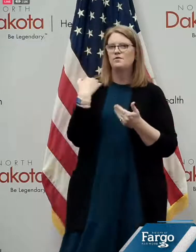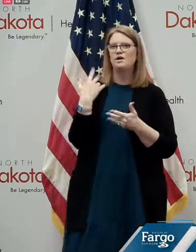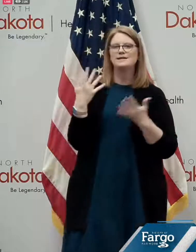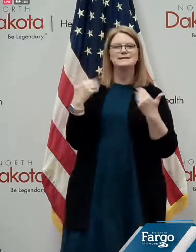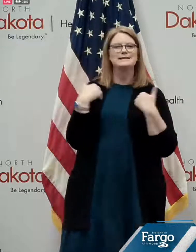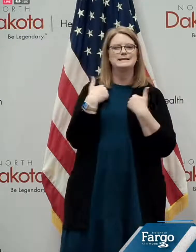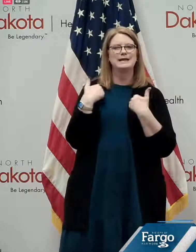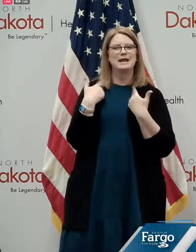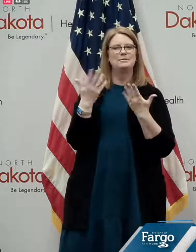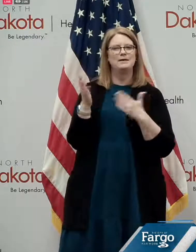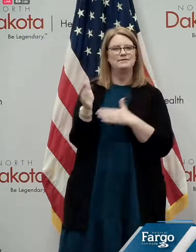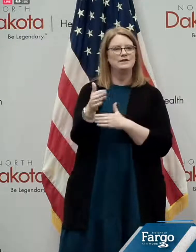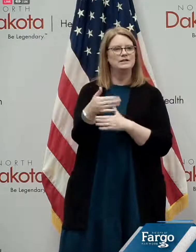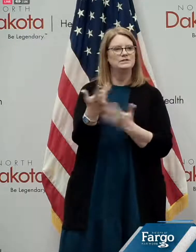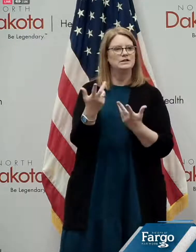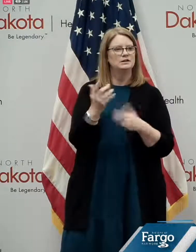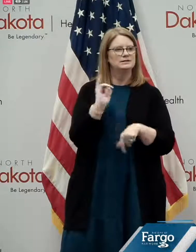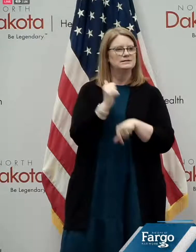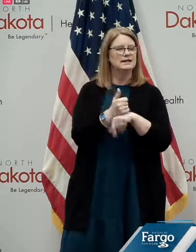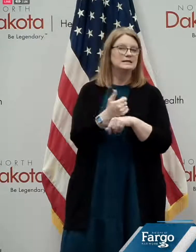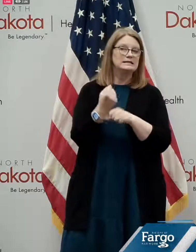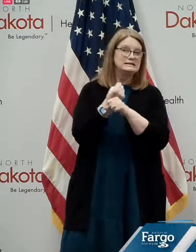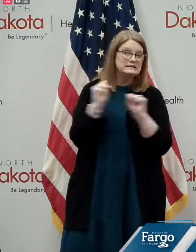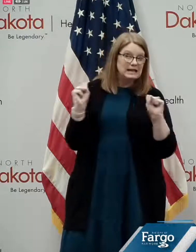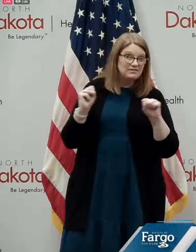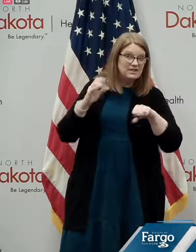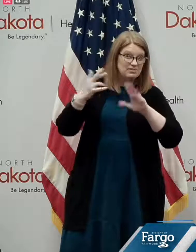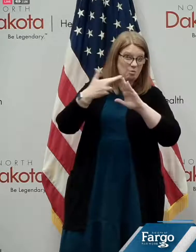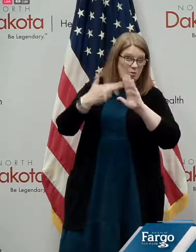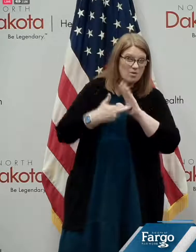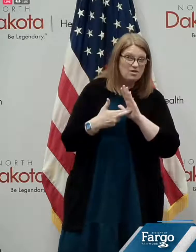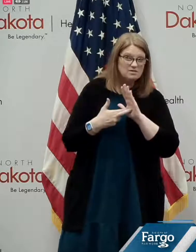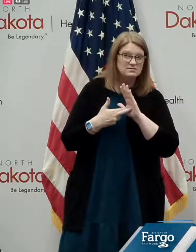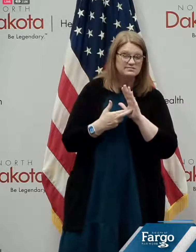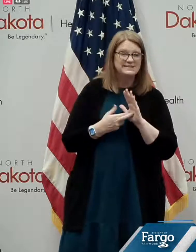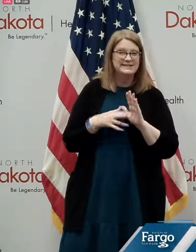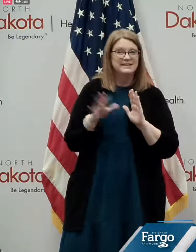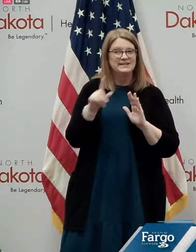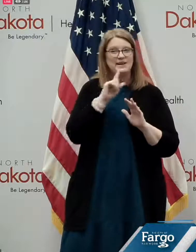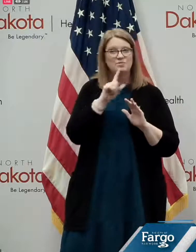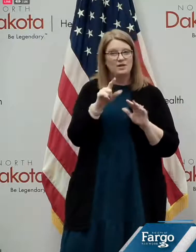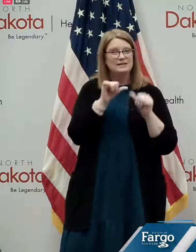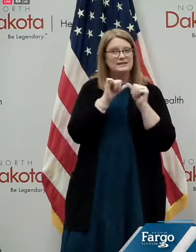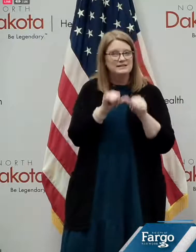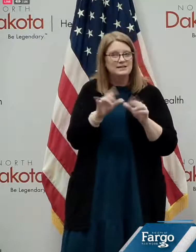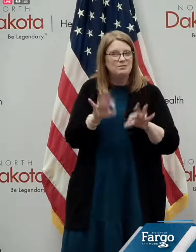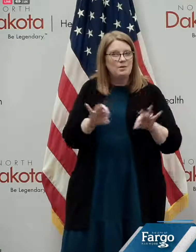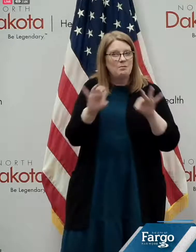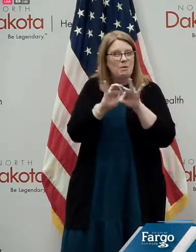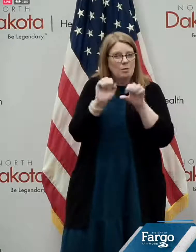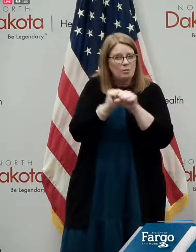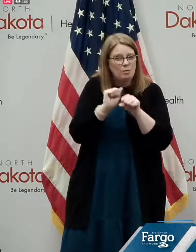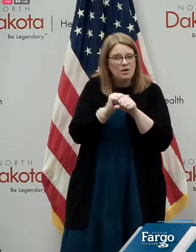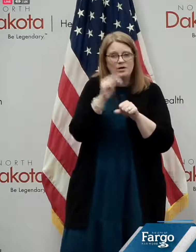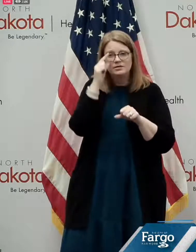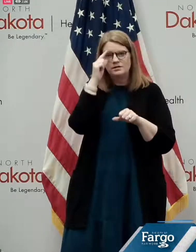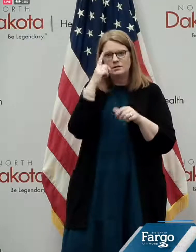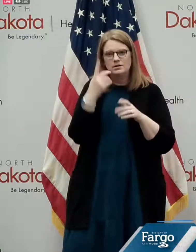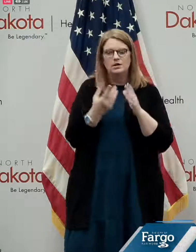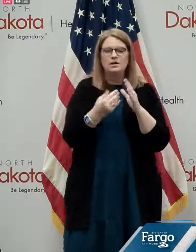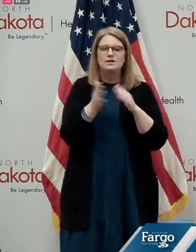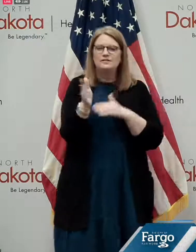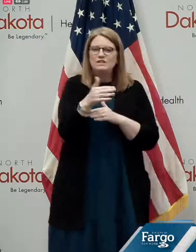in North Dakota were implementing safety precautions in order to continue the important work that they do in the spring, including fish